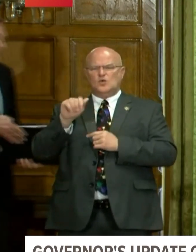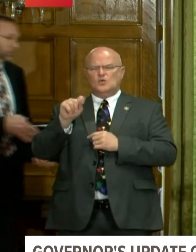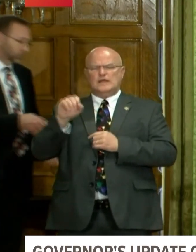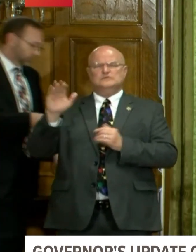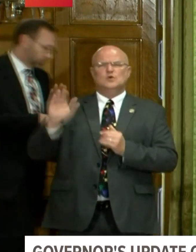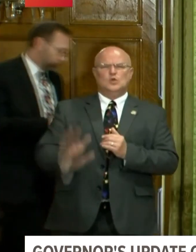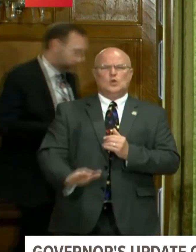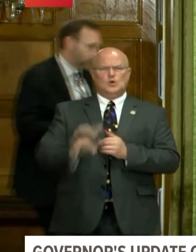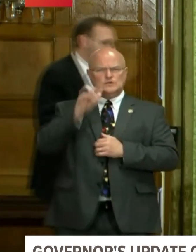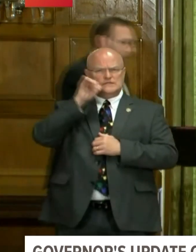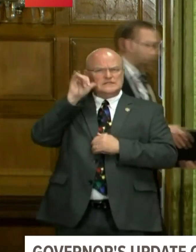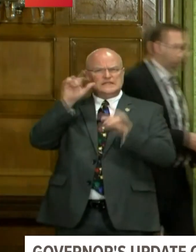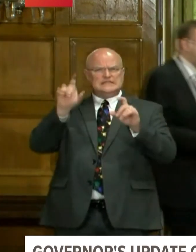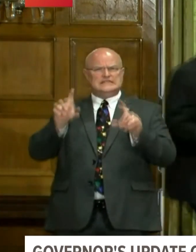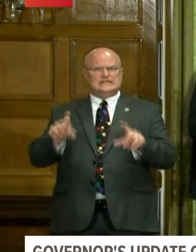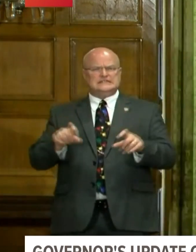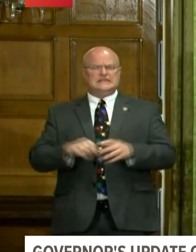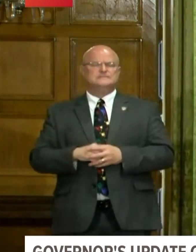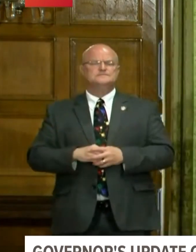yesterday's tests?